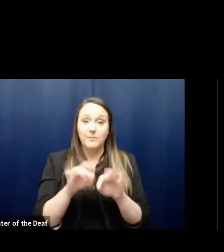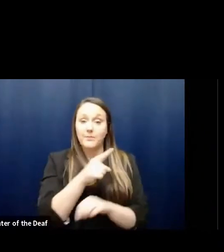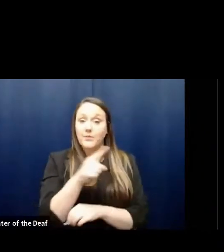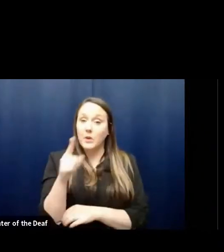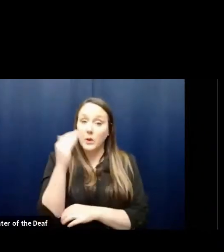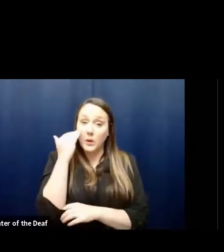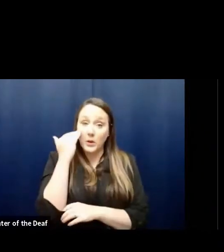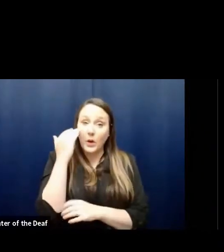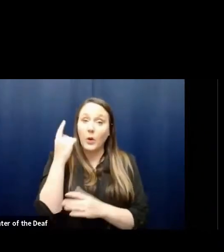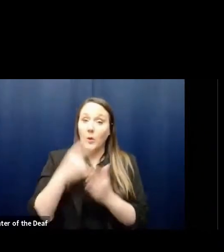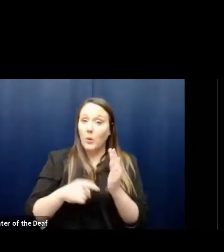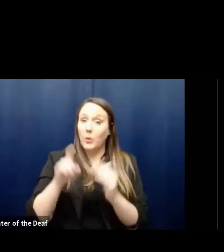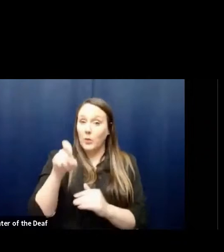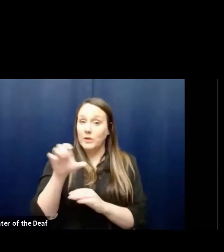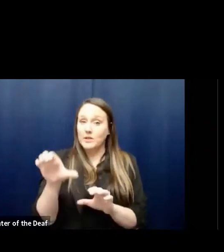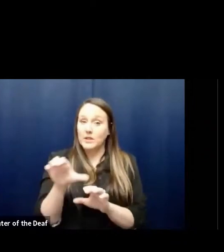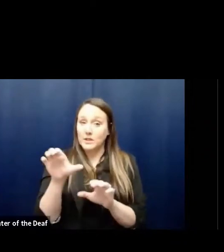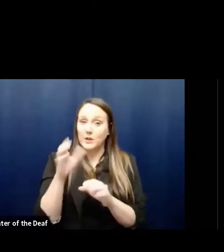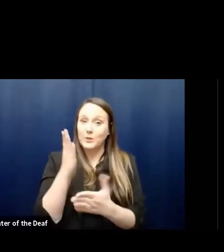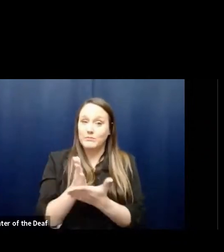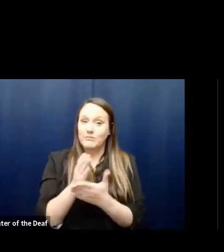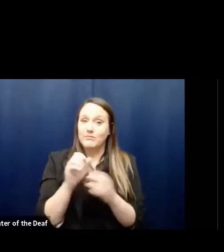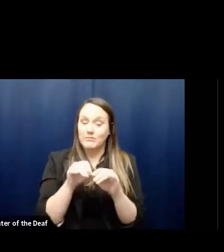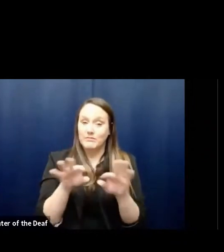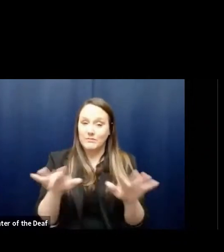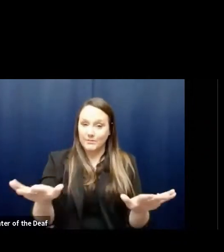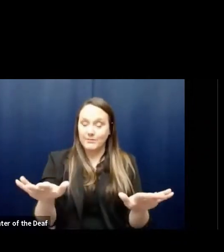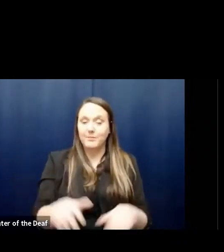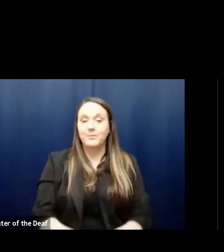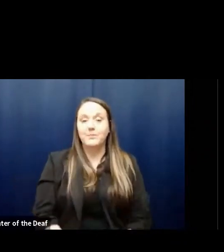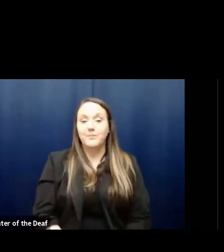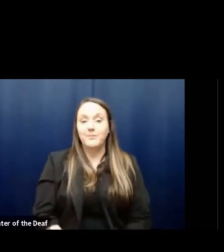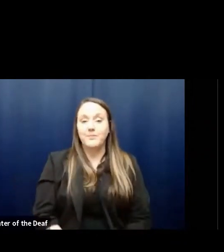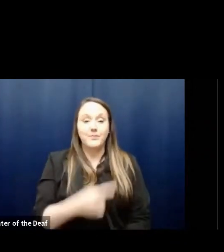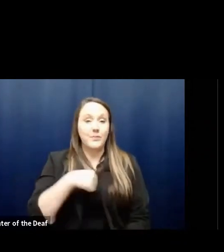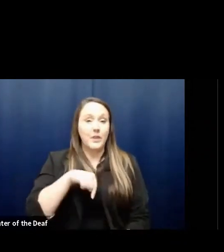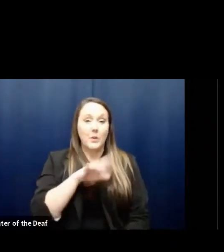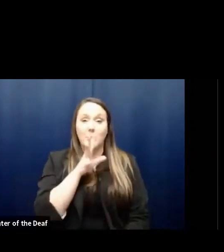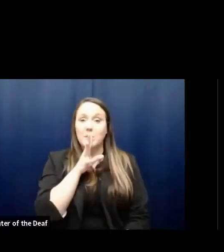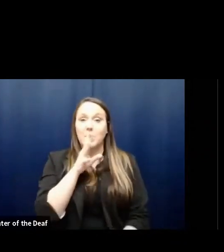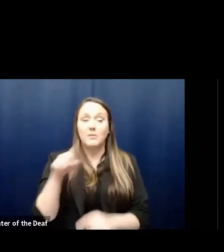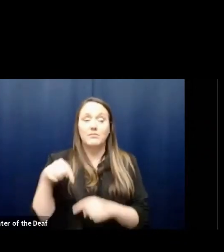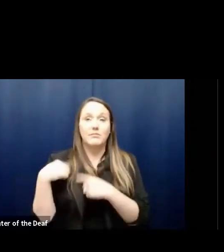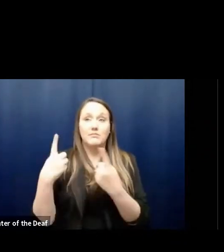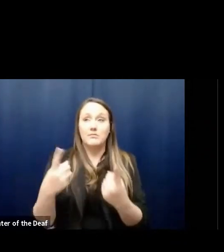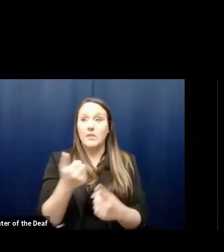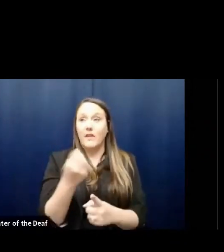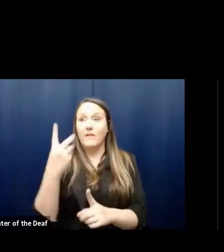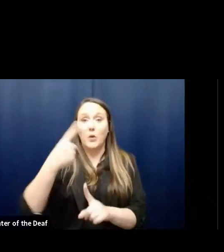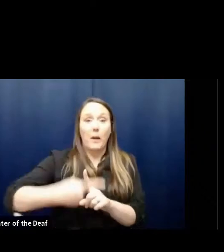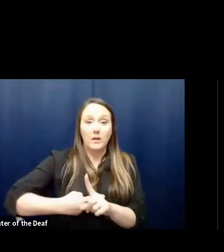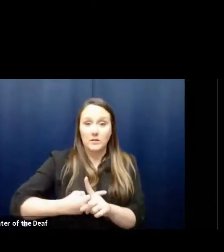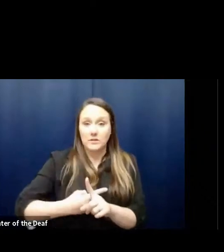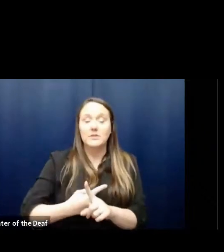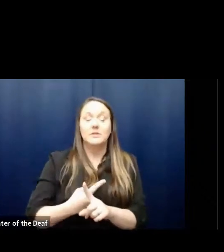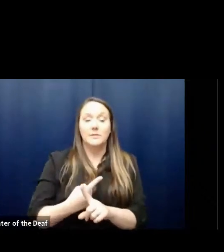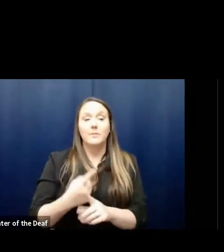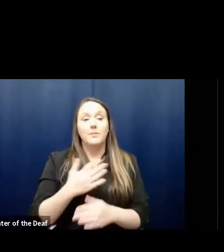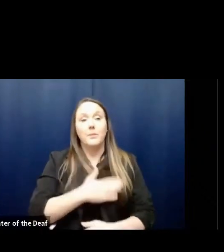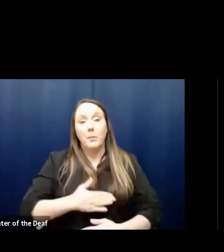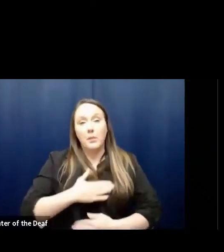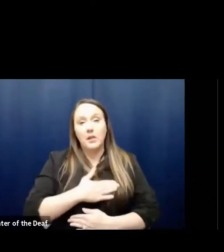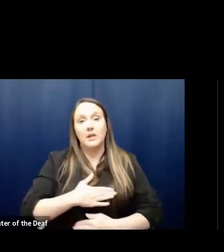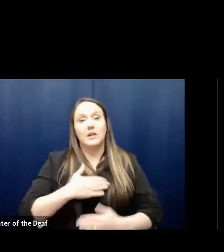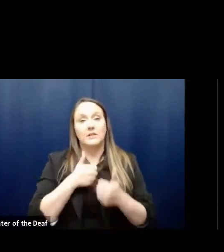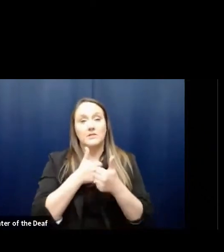you need to do to stop the spread of COVID-19. We've been talking about it for months. Please follow the guidance